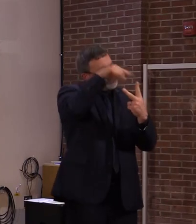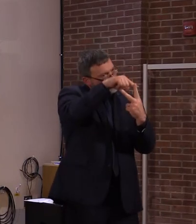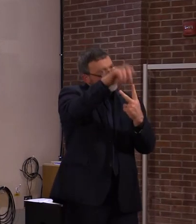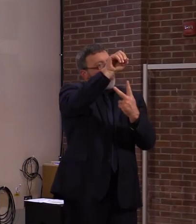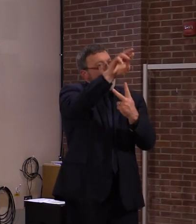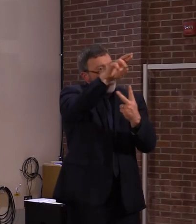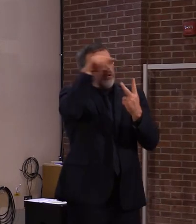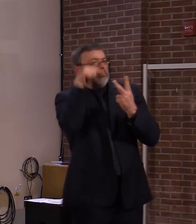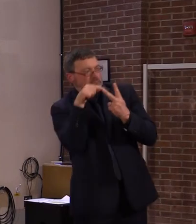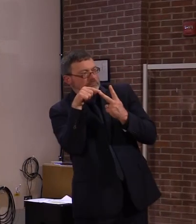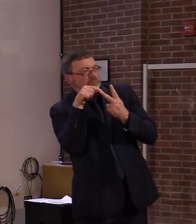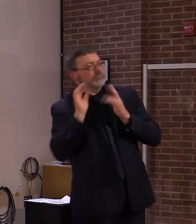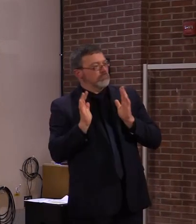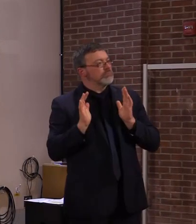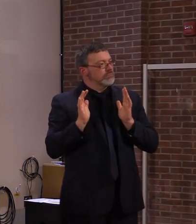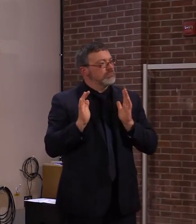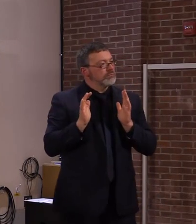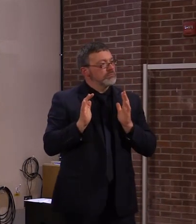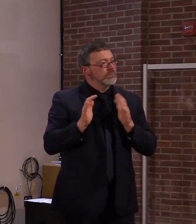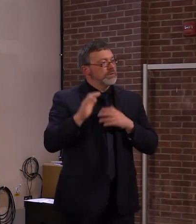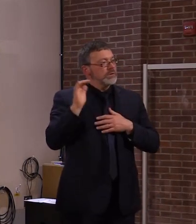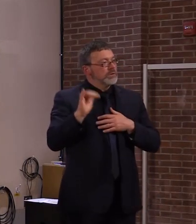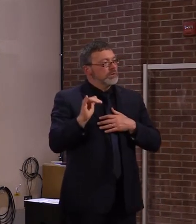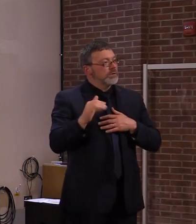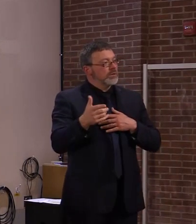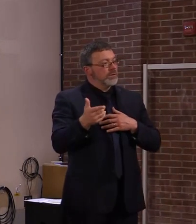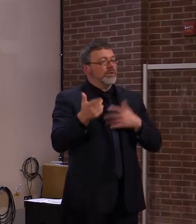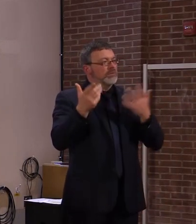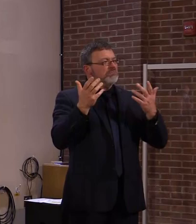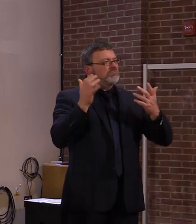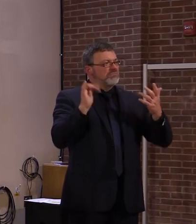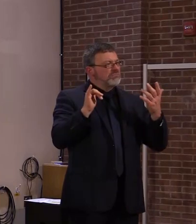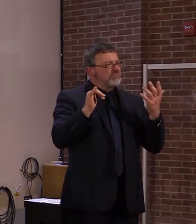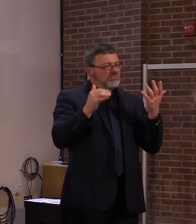booster. And Dr. Levine may have more.